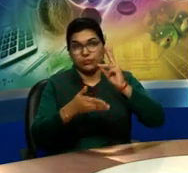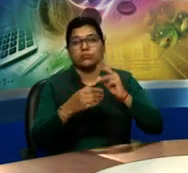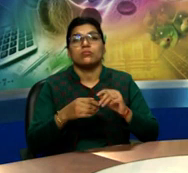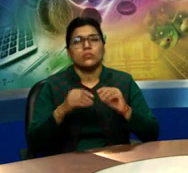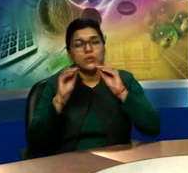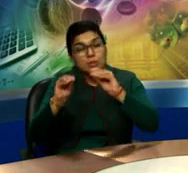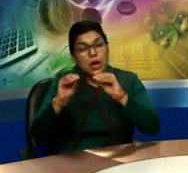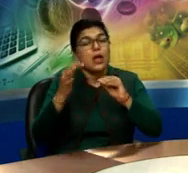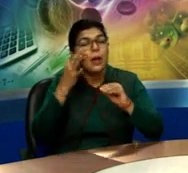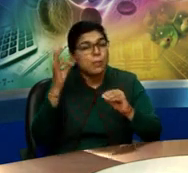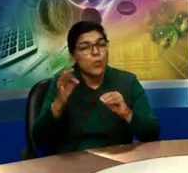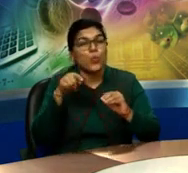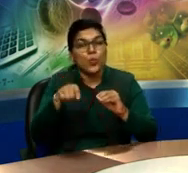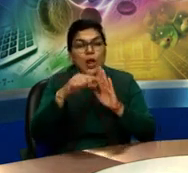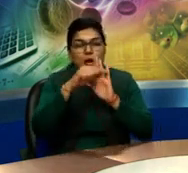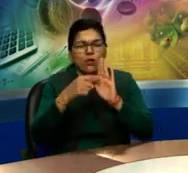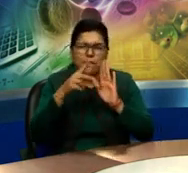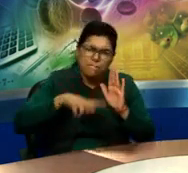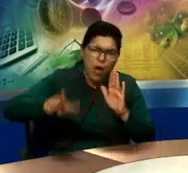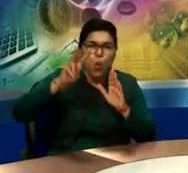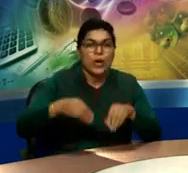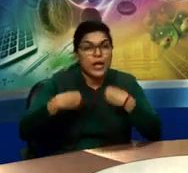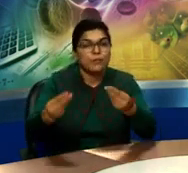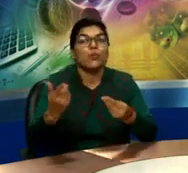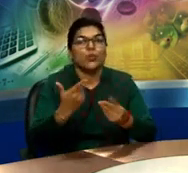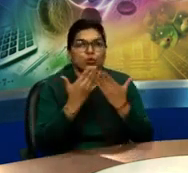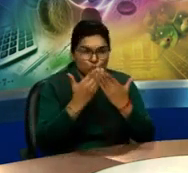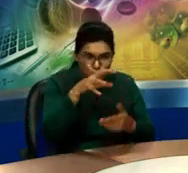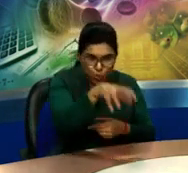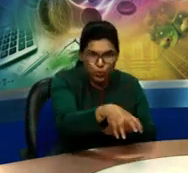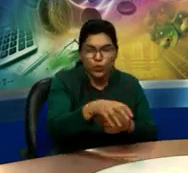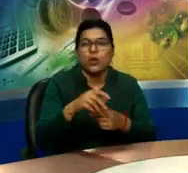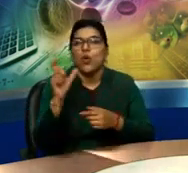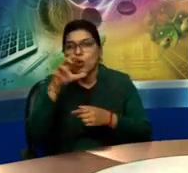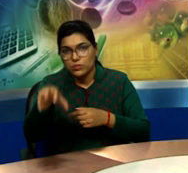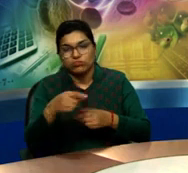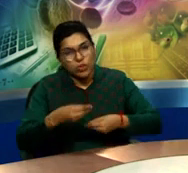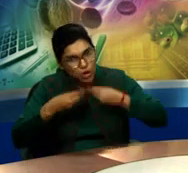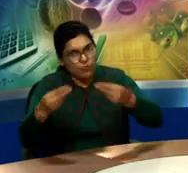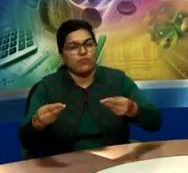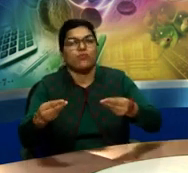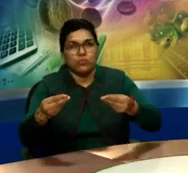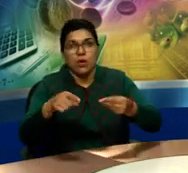This is the third point. It explains the teaching of ethics and values in schools and colleges.